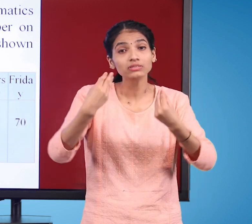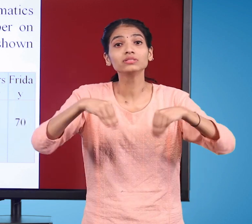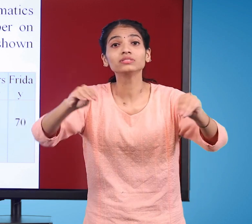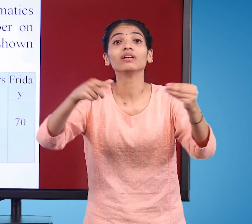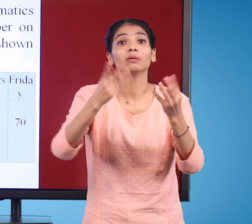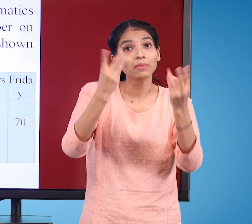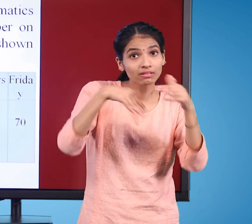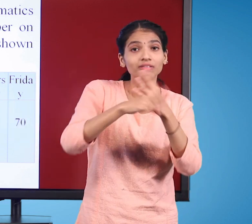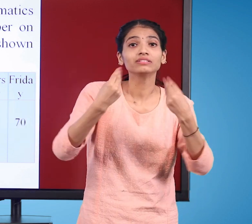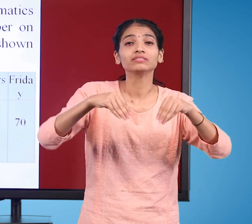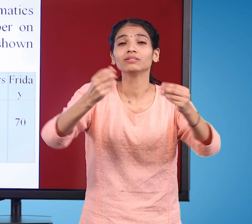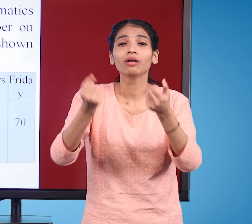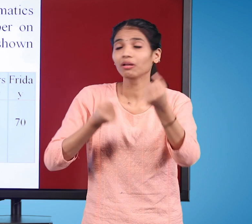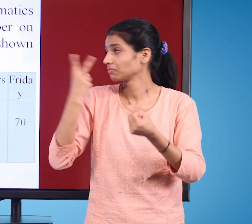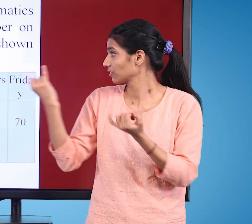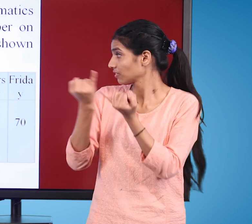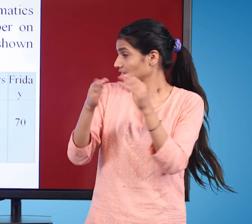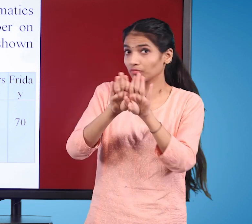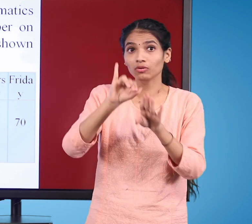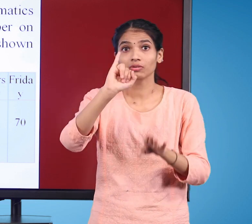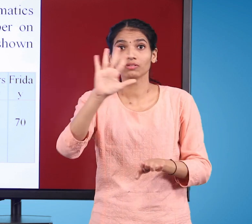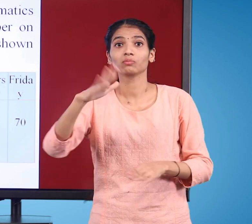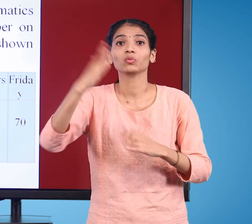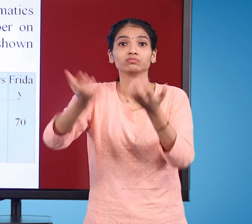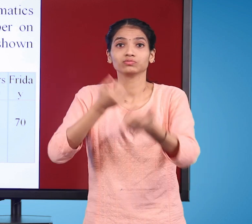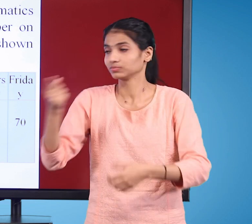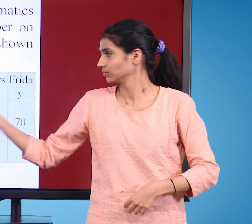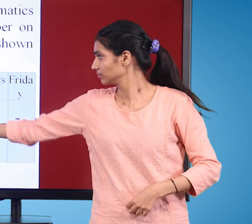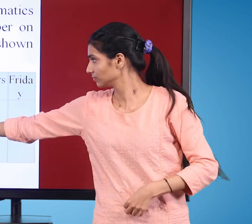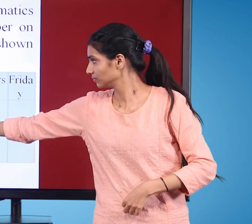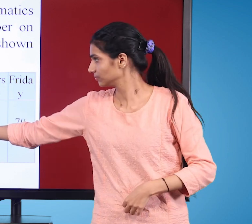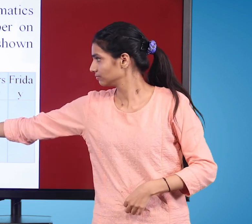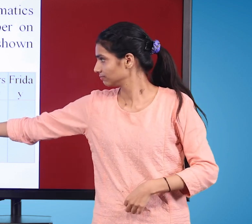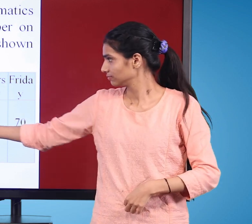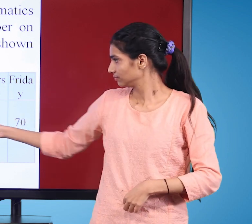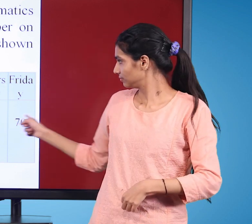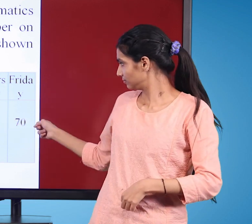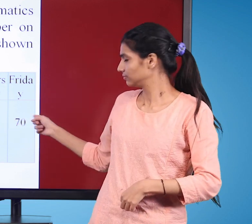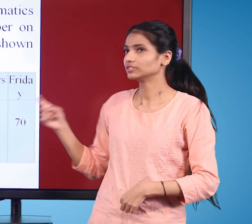Tuesday, 30. Wednesday, 50. Thursday, 20. Friday,